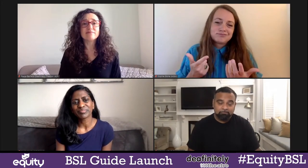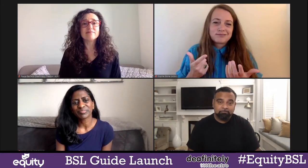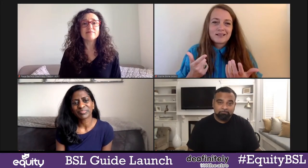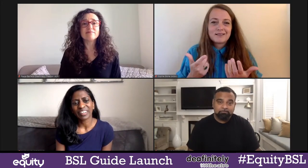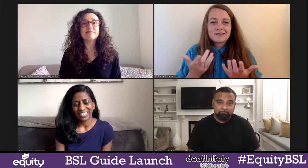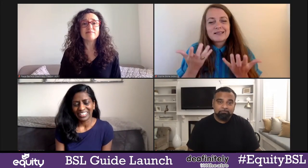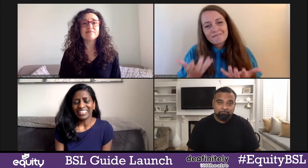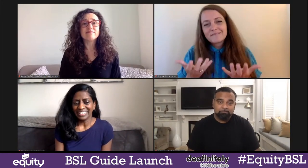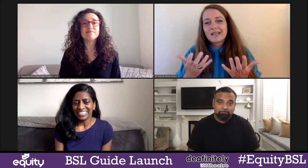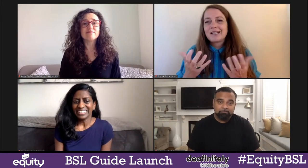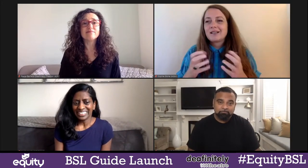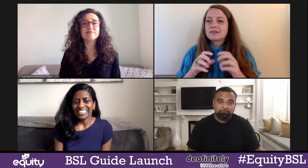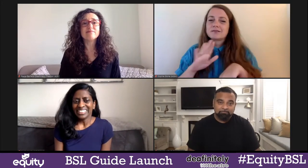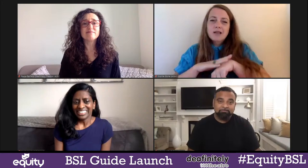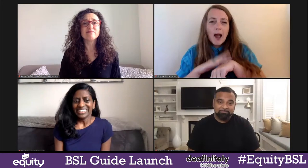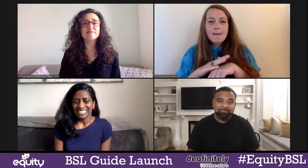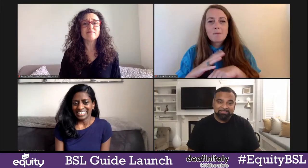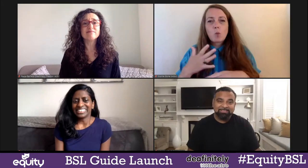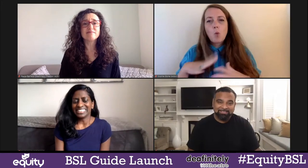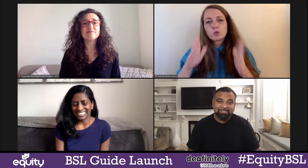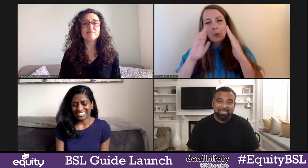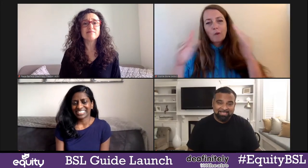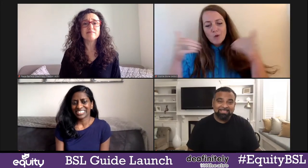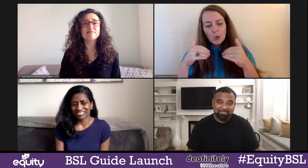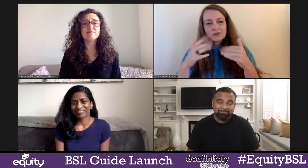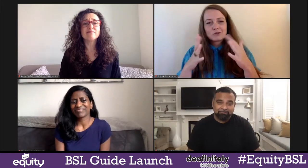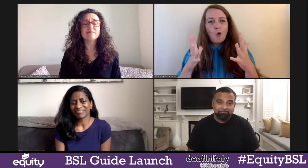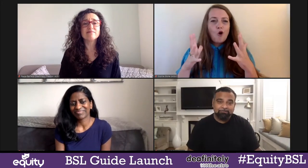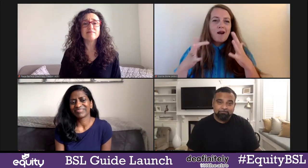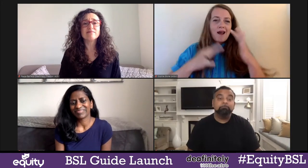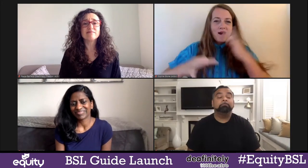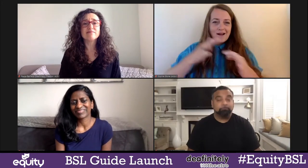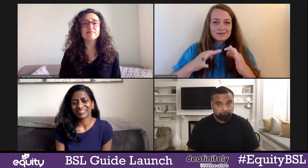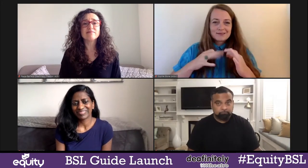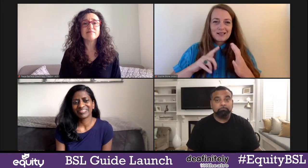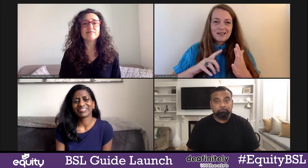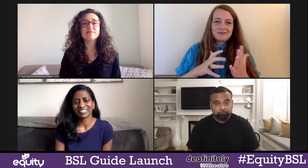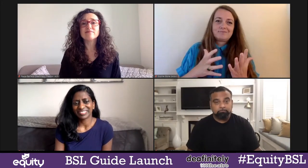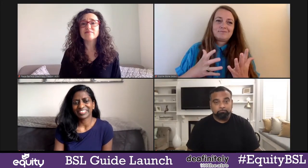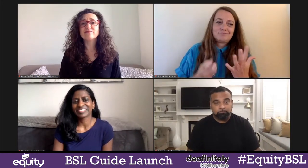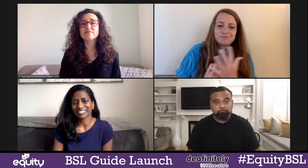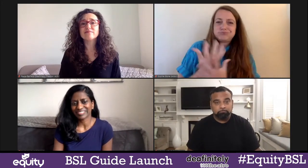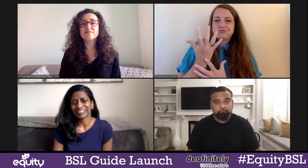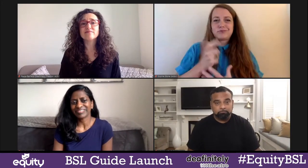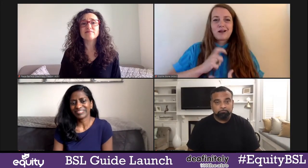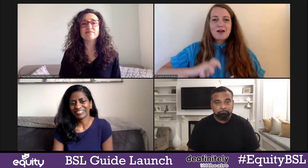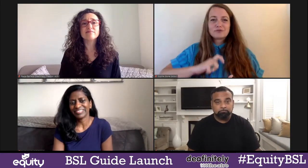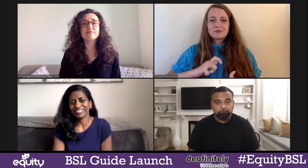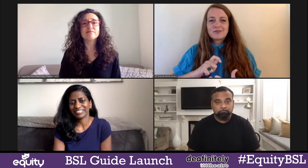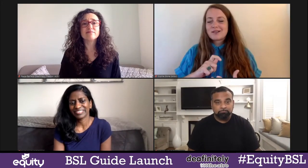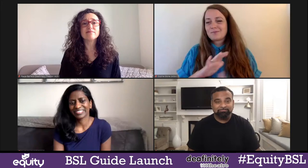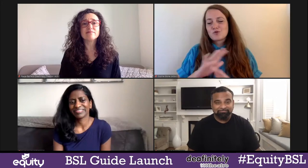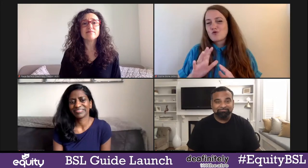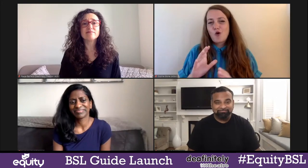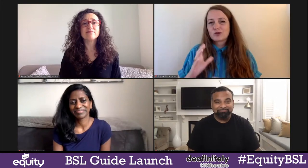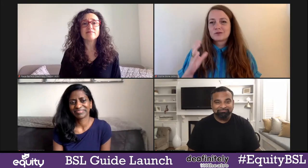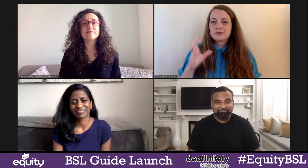feel every time they walk into a rehearsal room. You know, the time that they want to focus on their acting, their